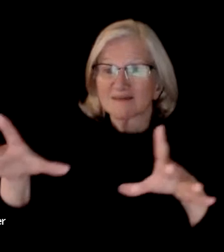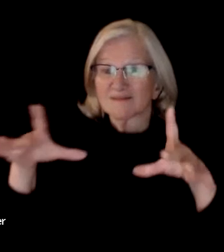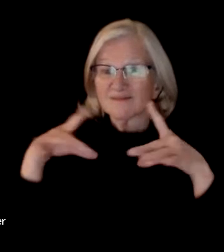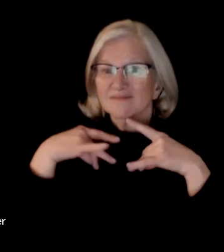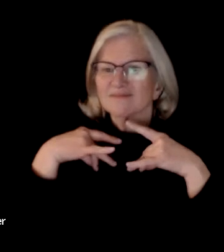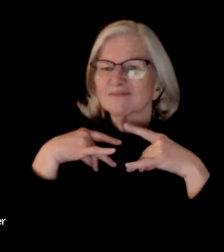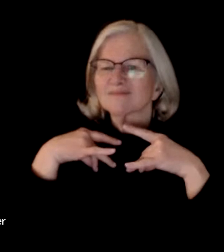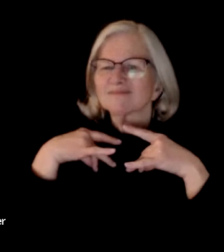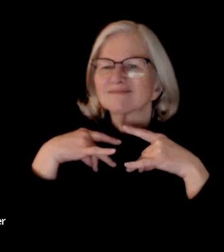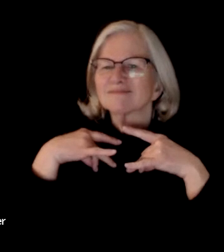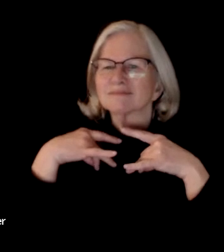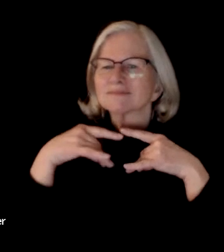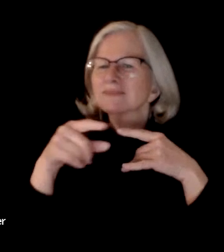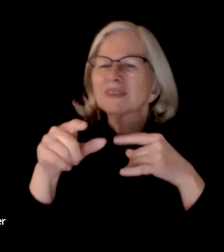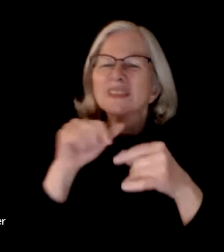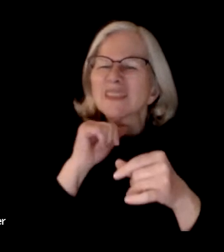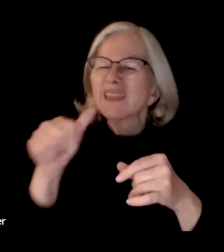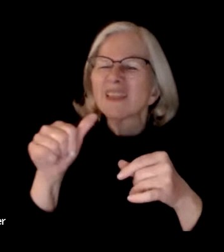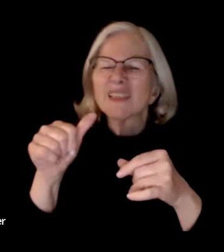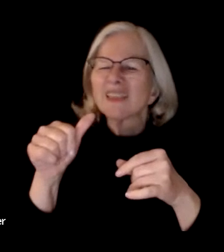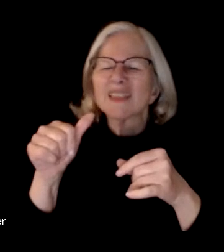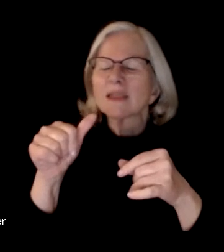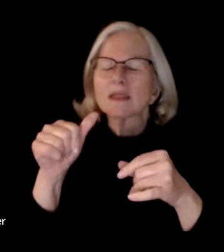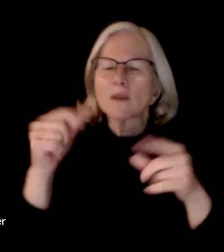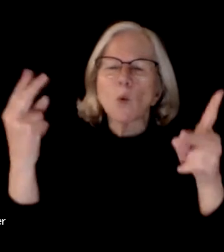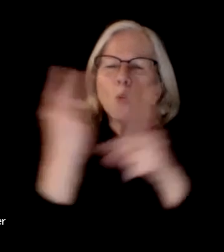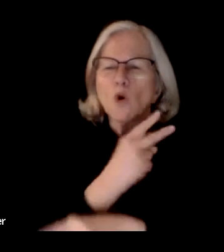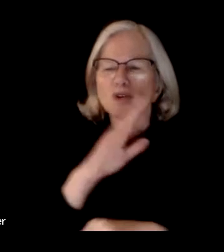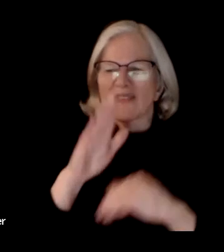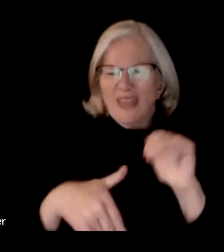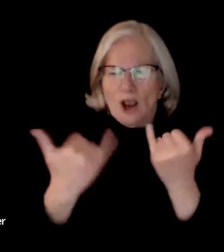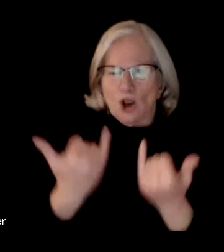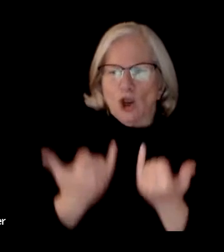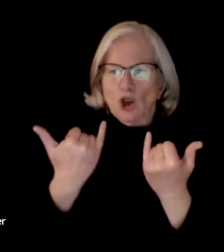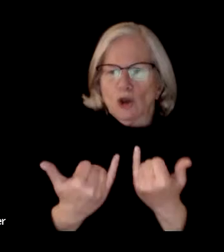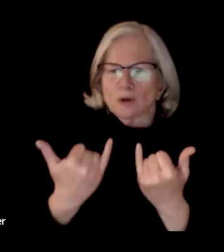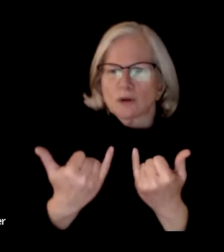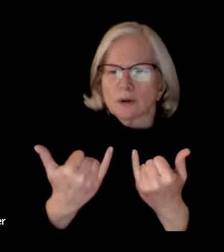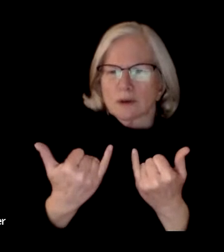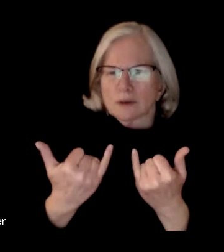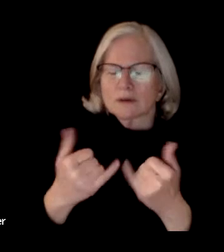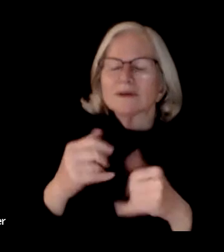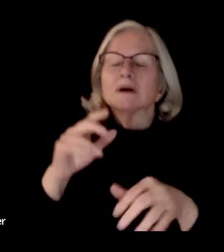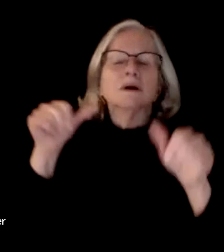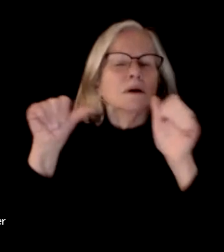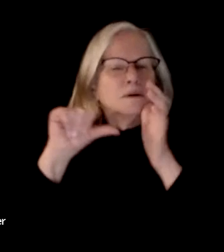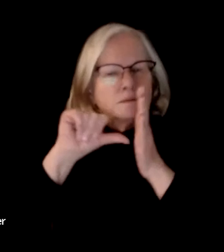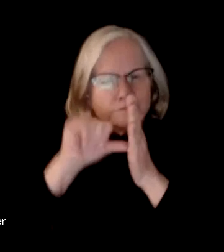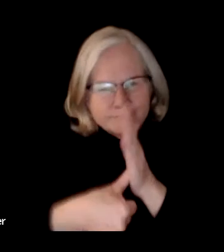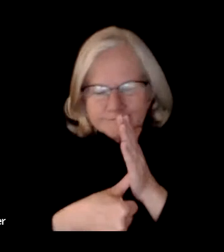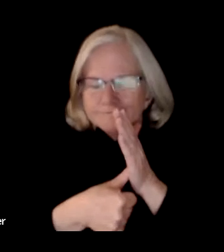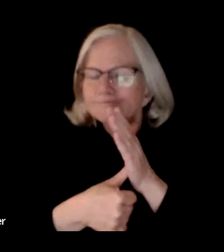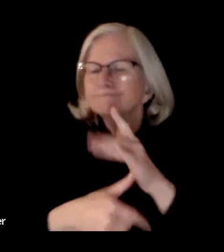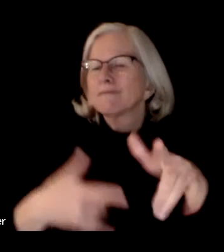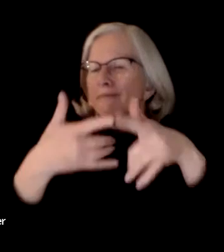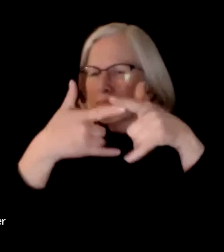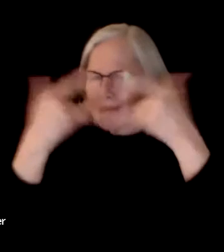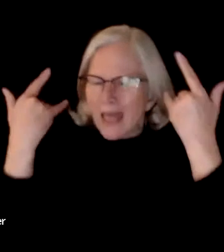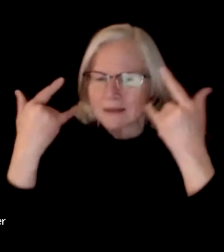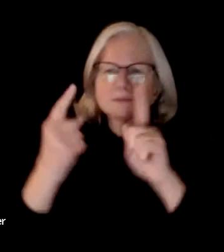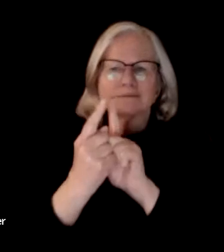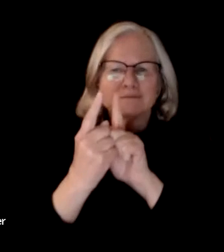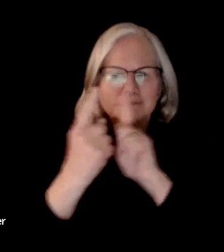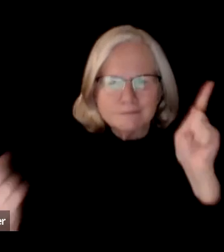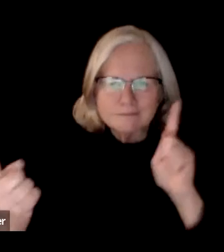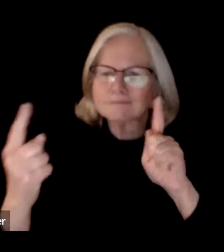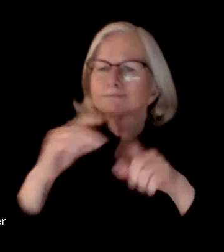in circulation in Minnesota reinforces the importance of wearing a mask, social distancing outside your home, and quarantining